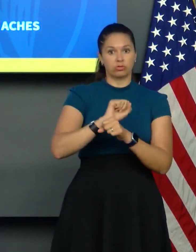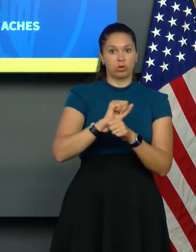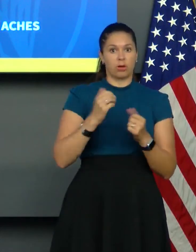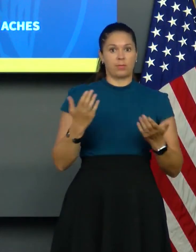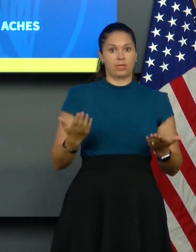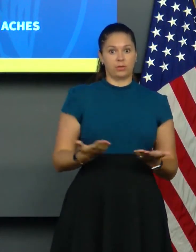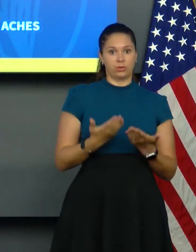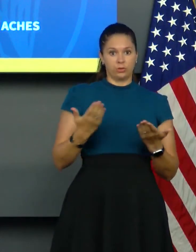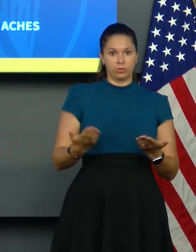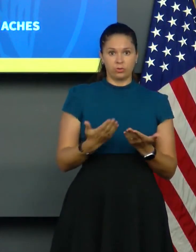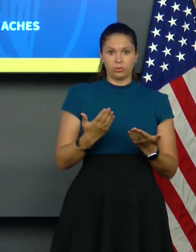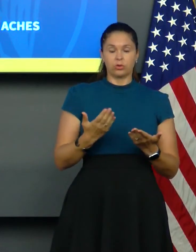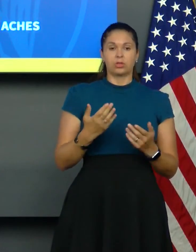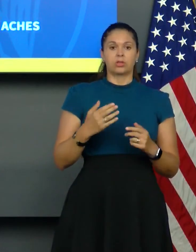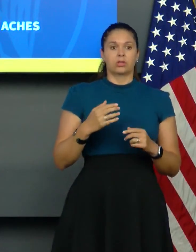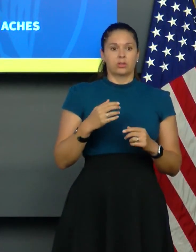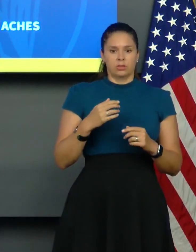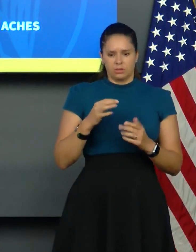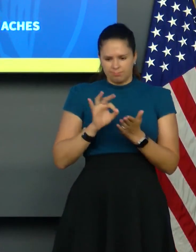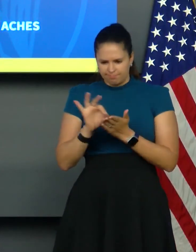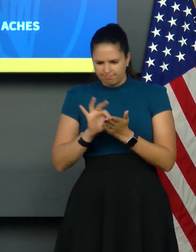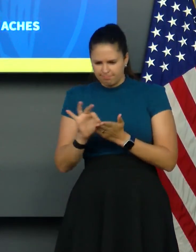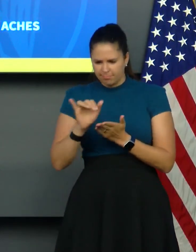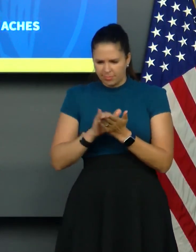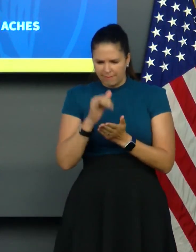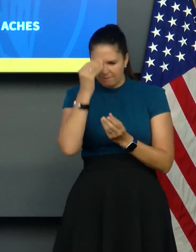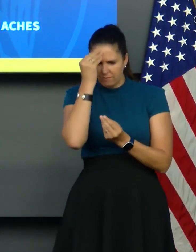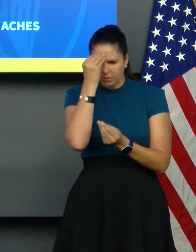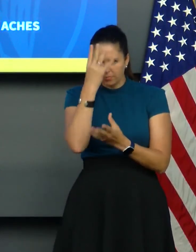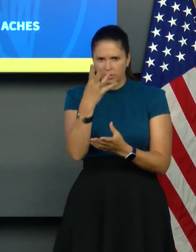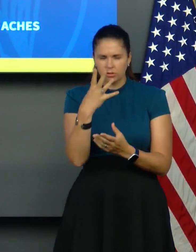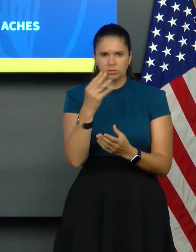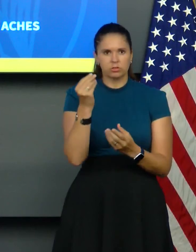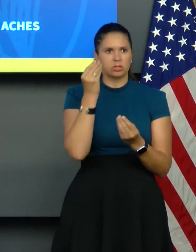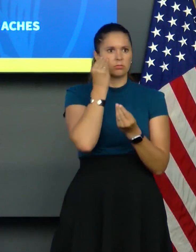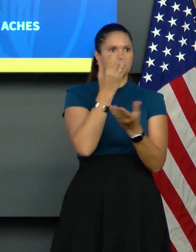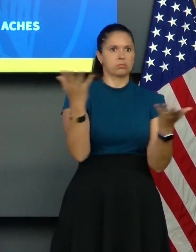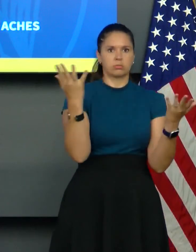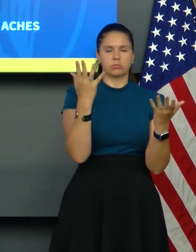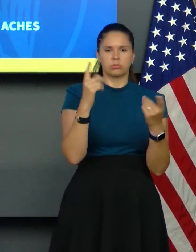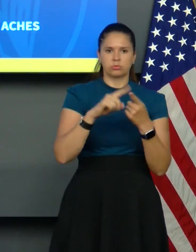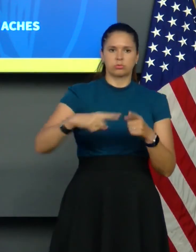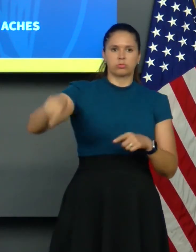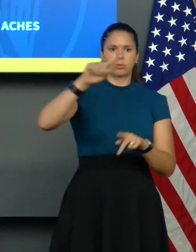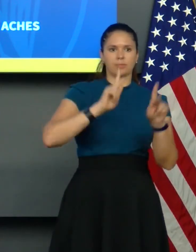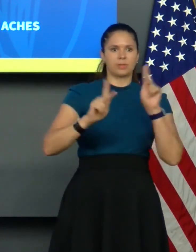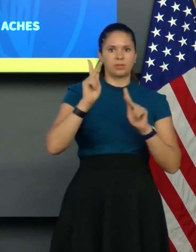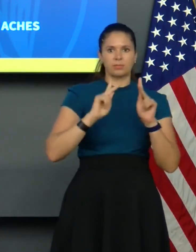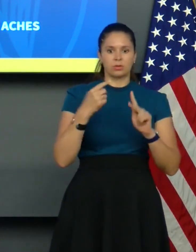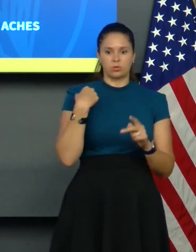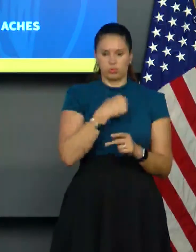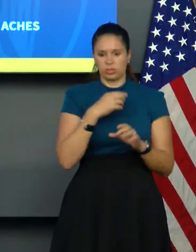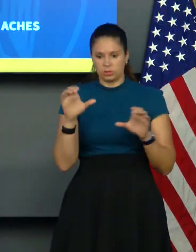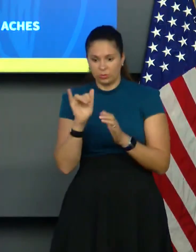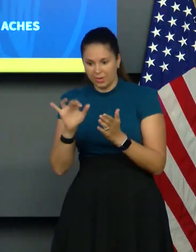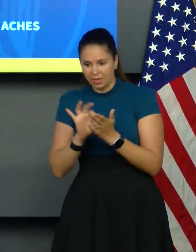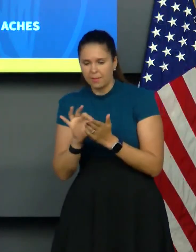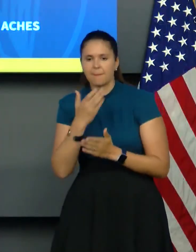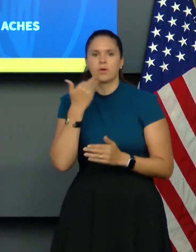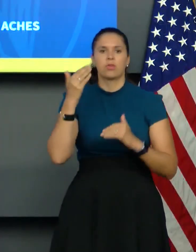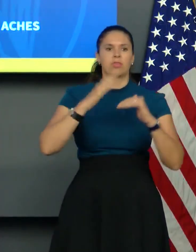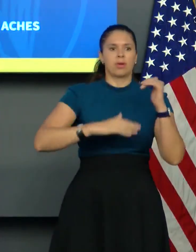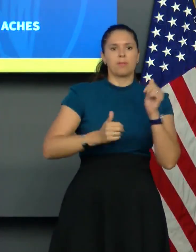capturing that information and making it available to people than just about any other state in the